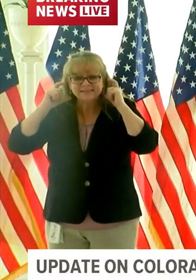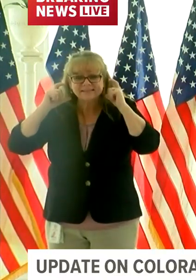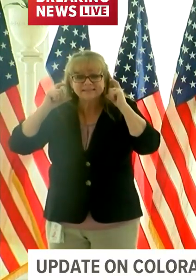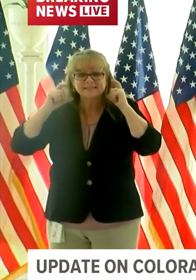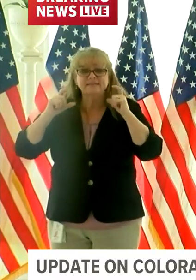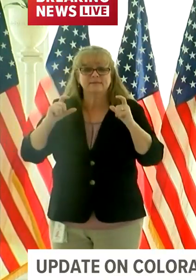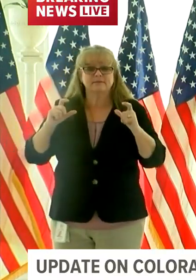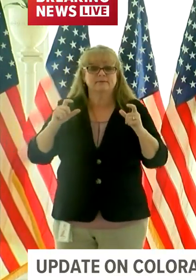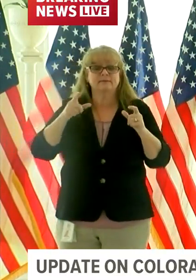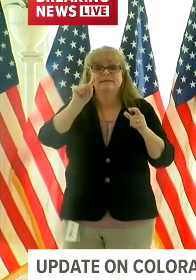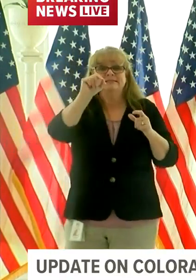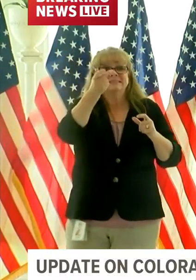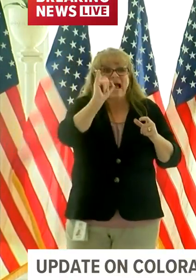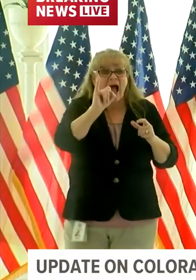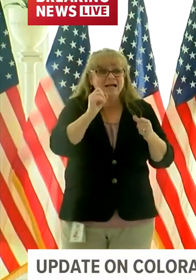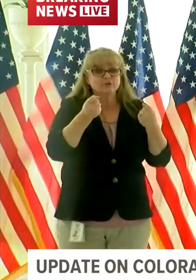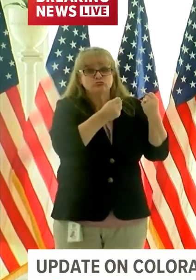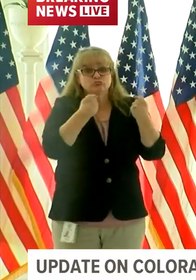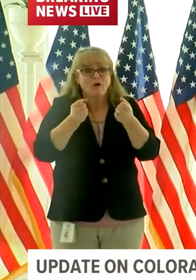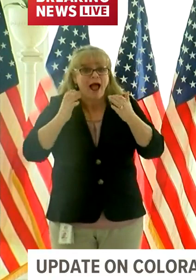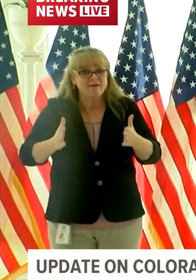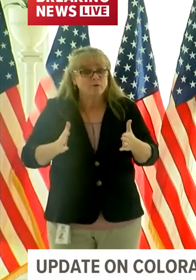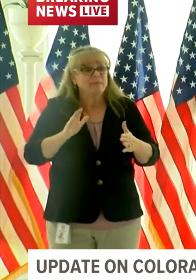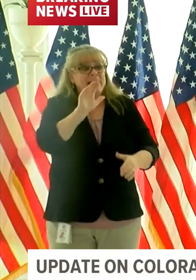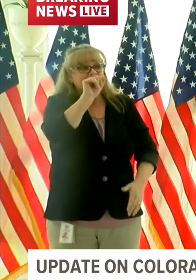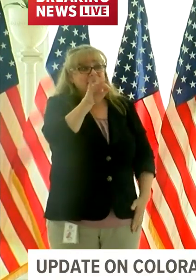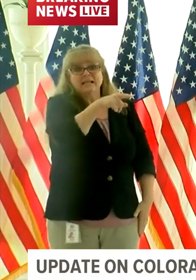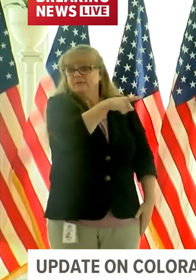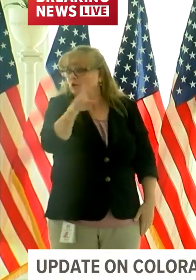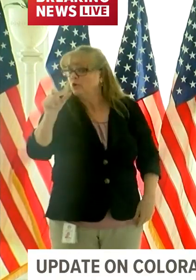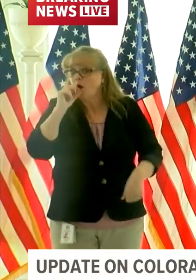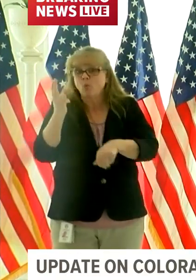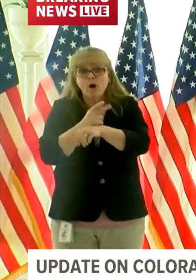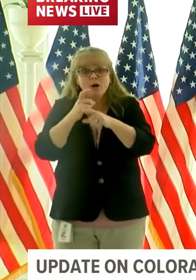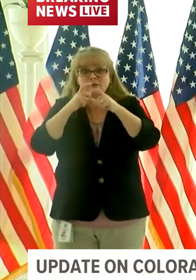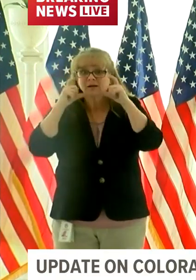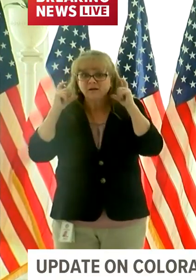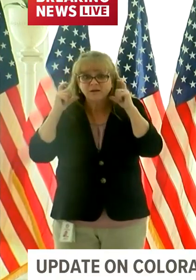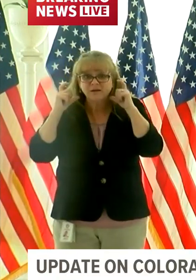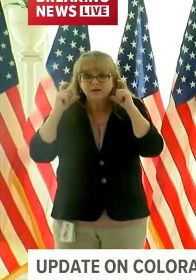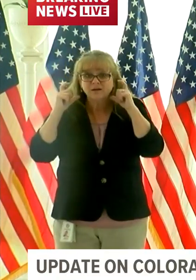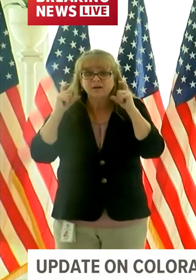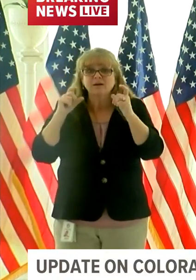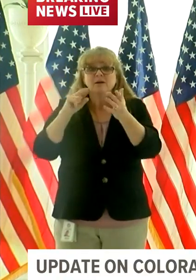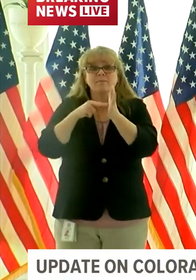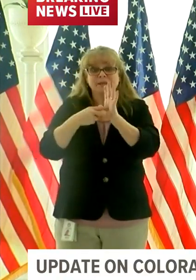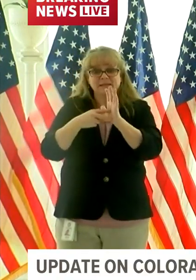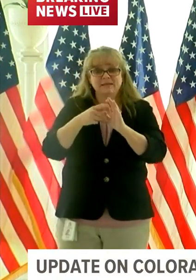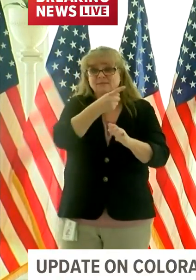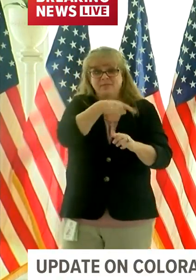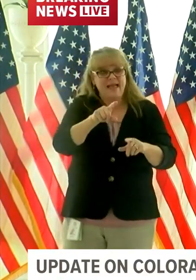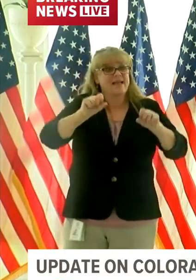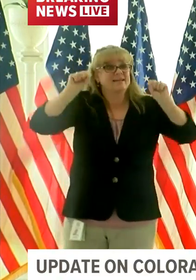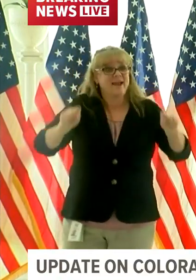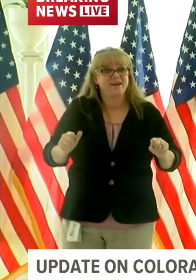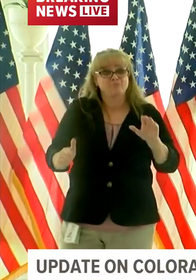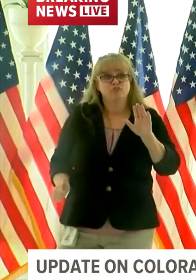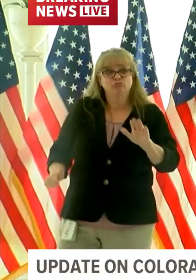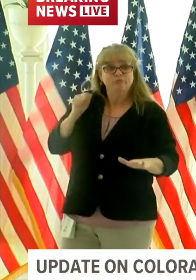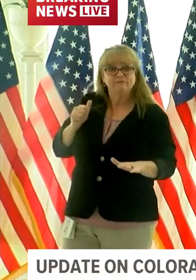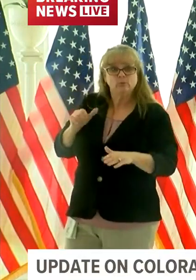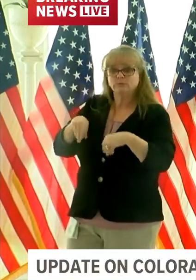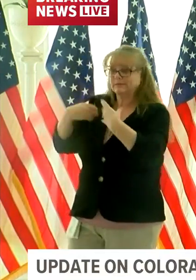be refused service if they don't have those face masks on. Is that something that you would consider doing in Colorado?